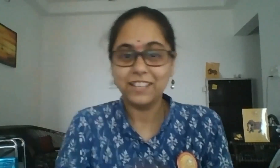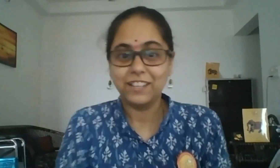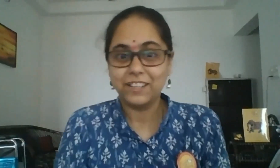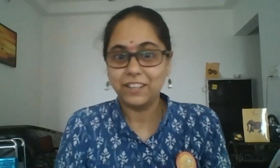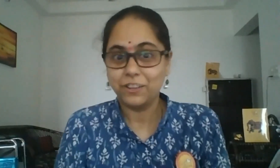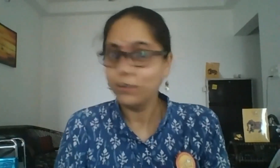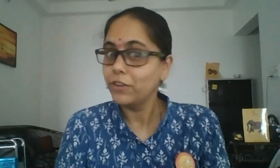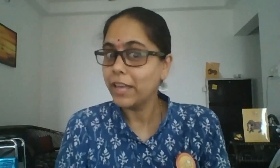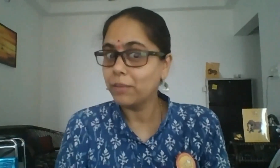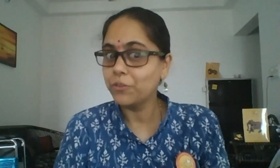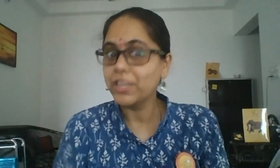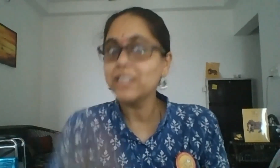Do you like movies?